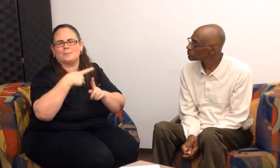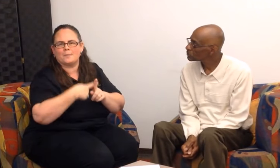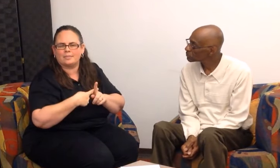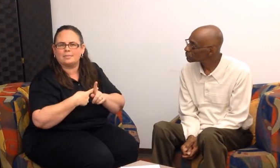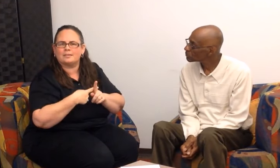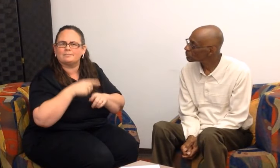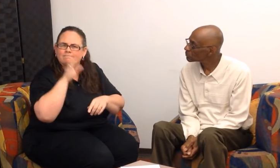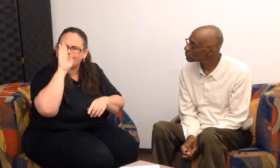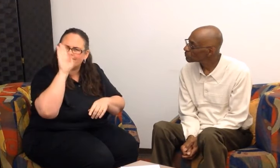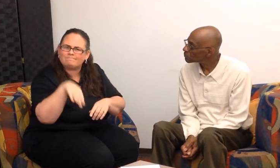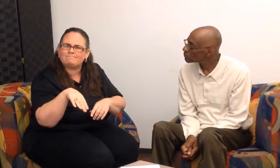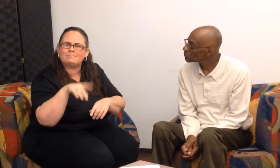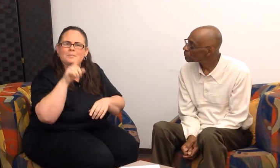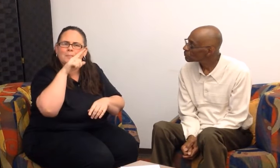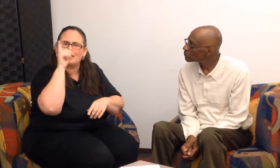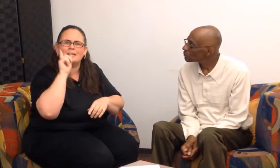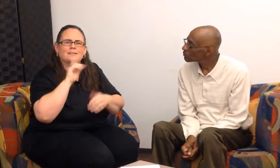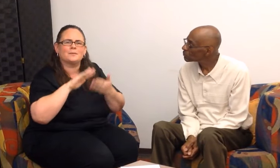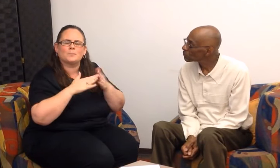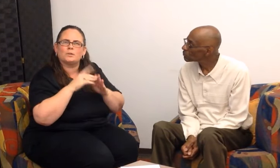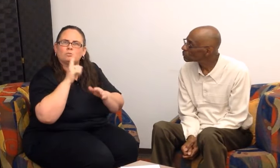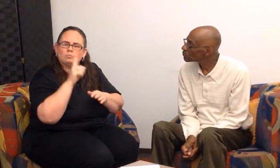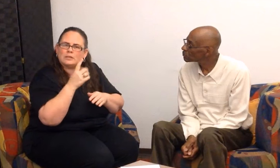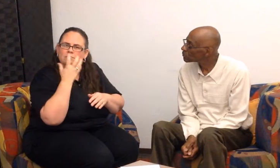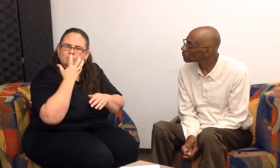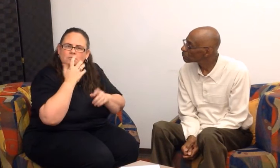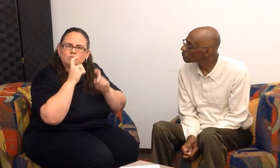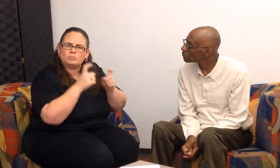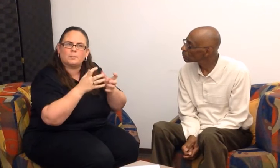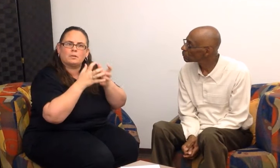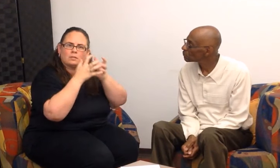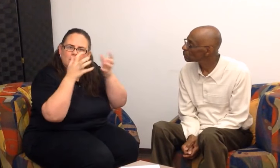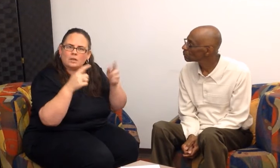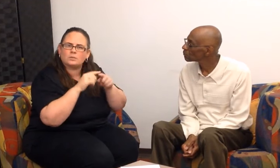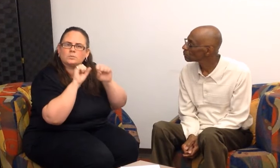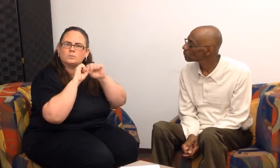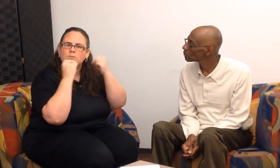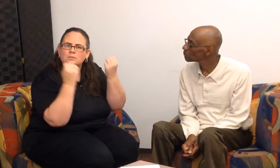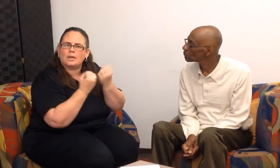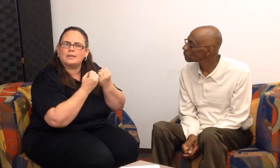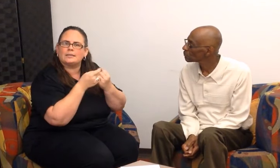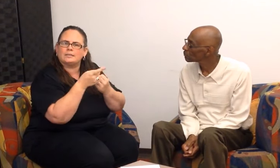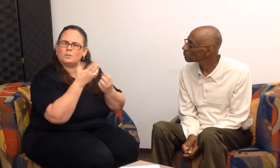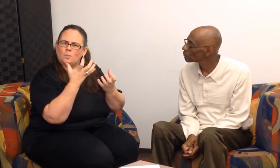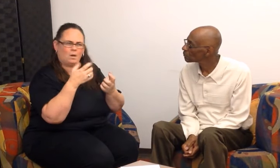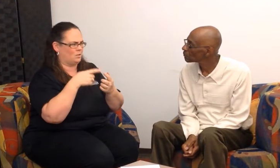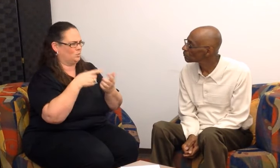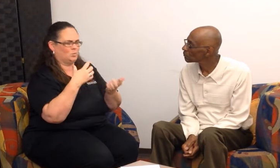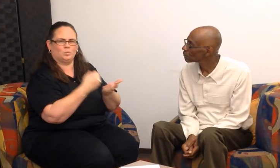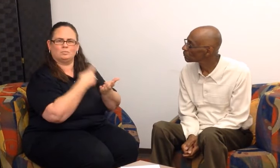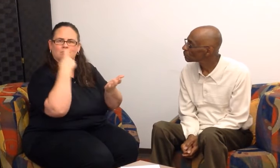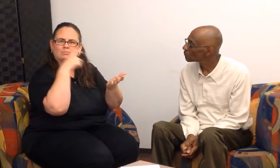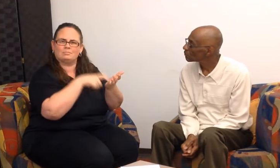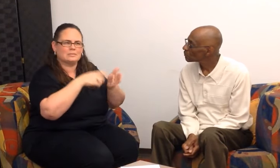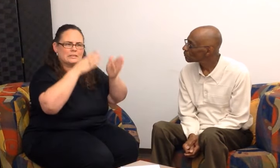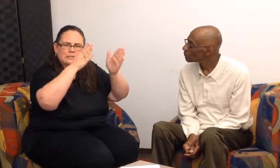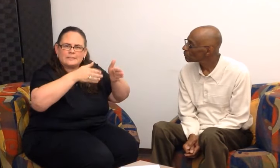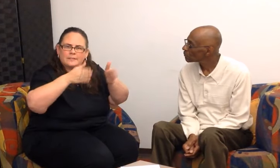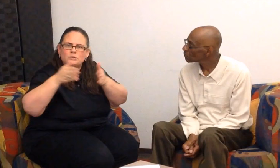February celebrates Black Deaf History Month. The Black Deaf community has contributed greatly to society and we celebrate notable individuals